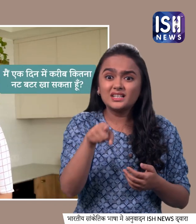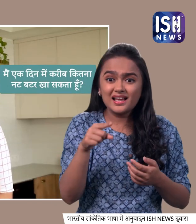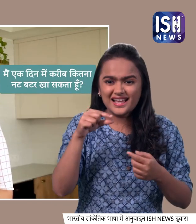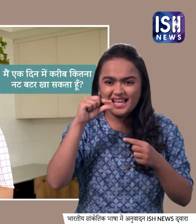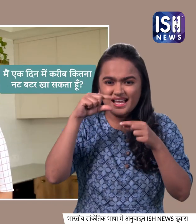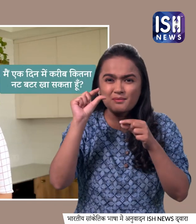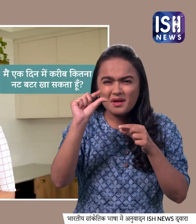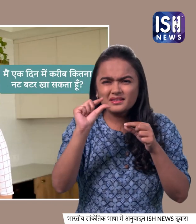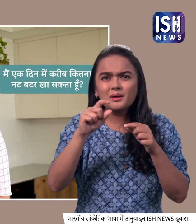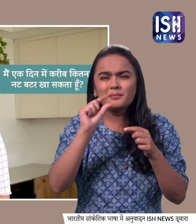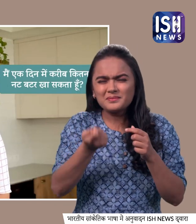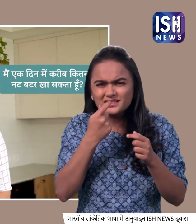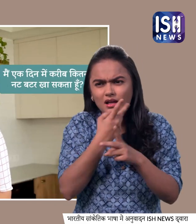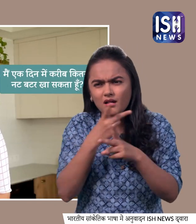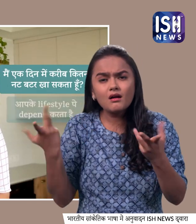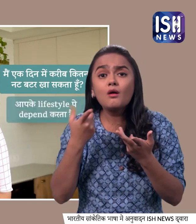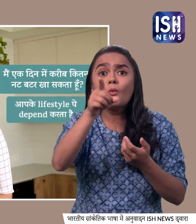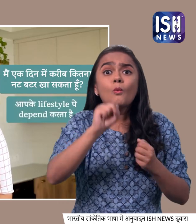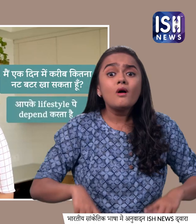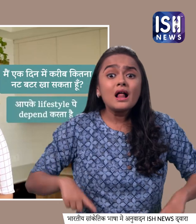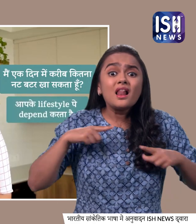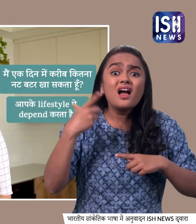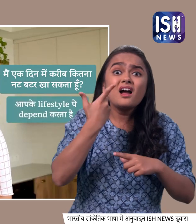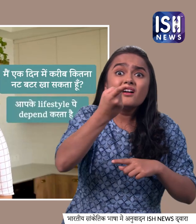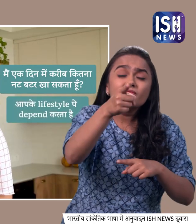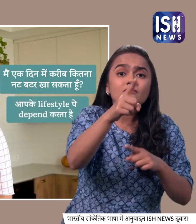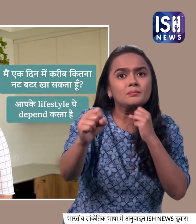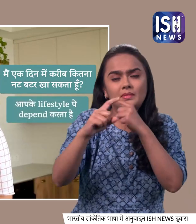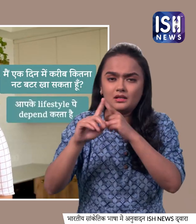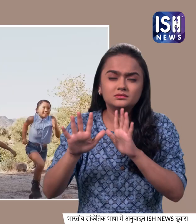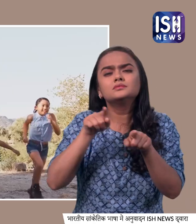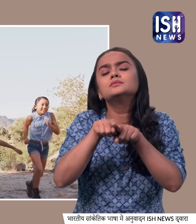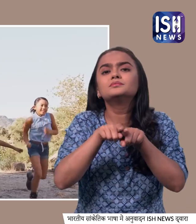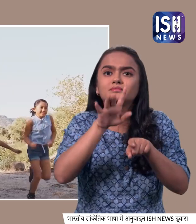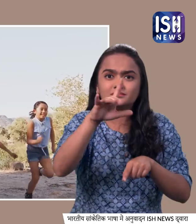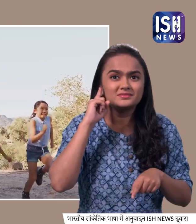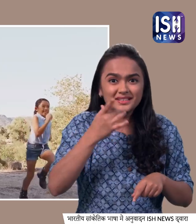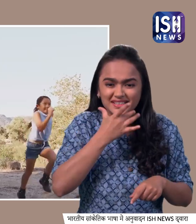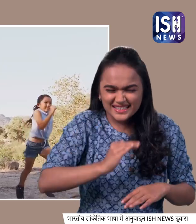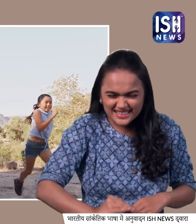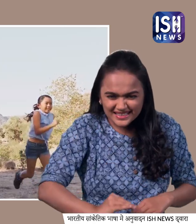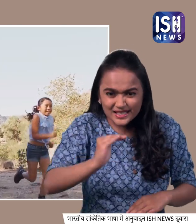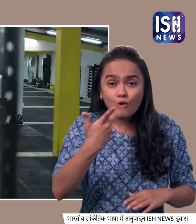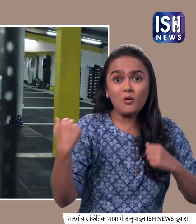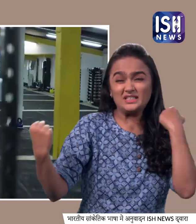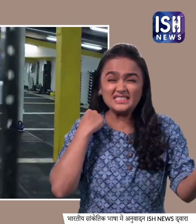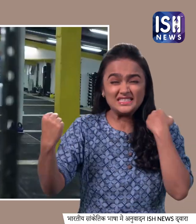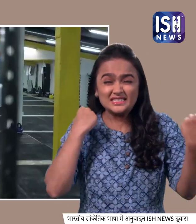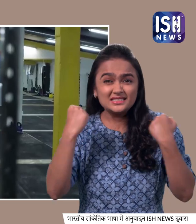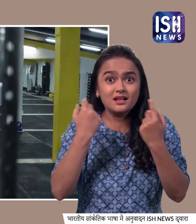nut butter should you take? This depends your lifestyle. It on At the age the athletes and the people